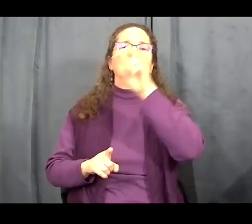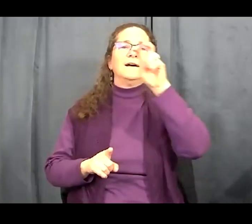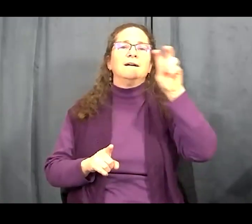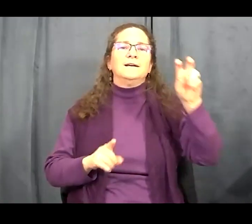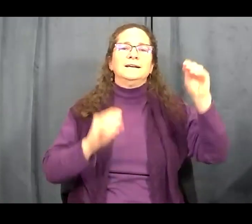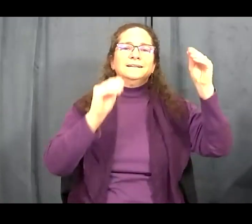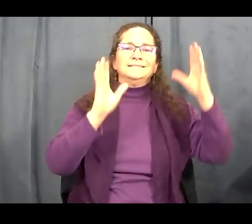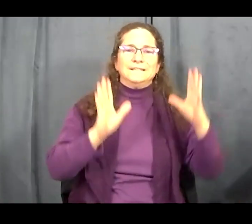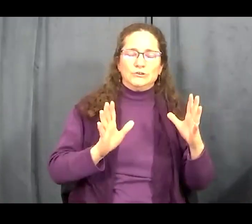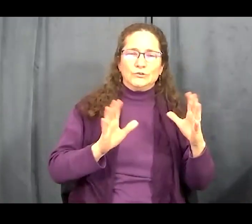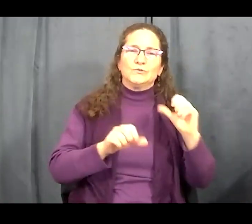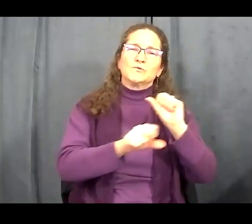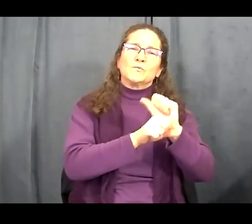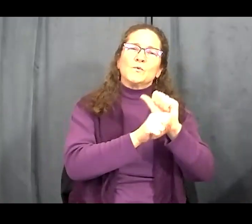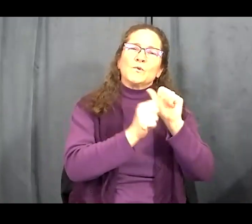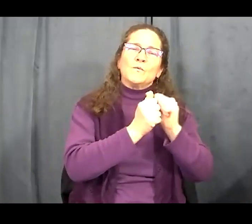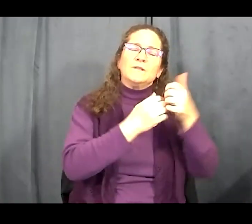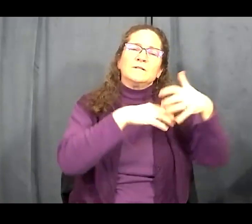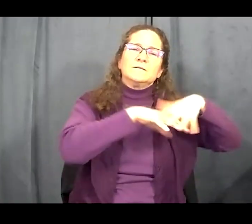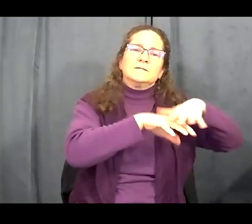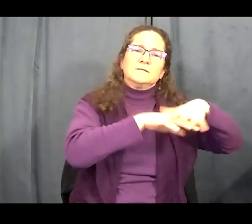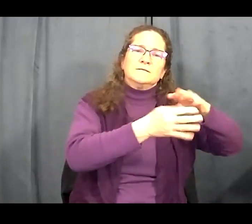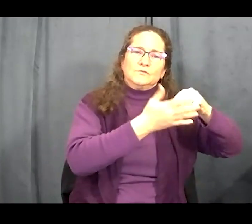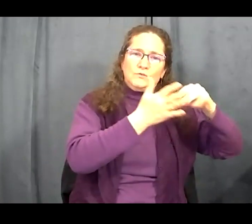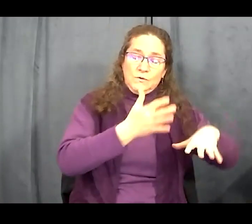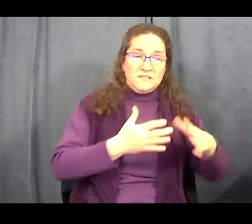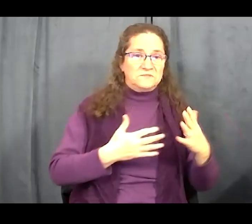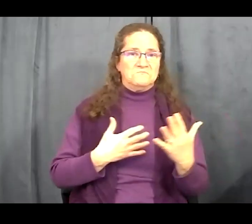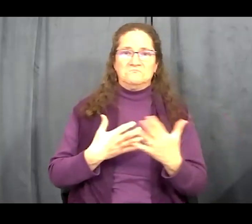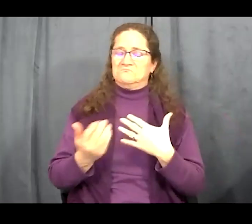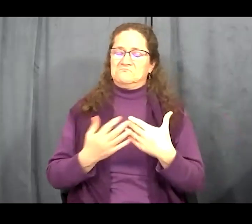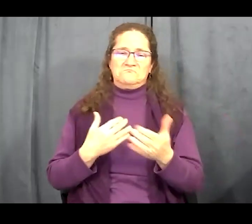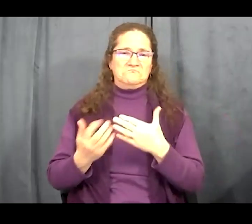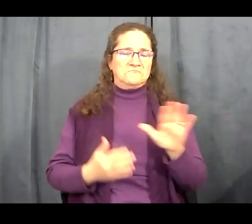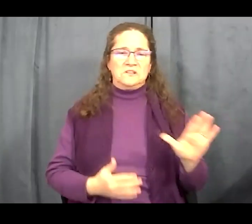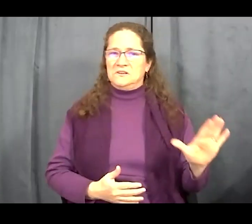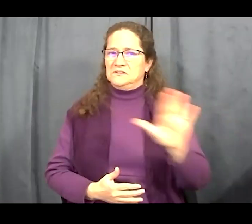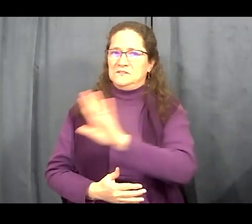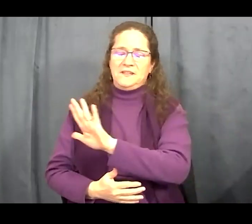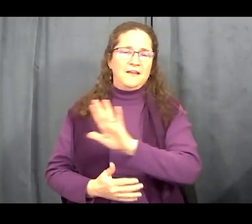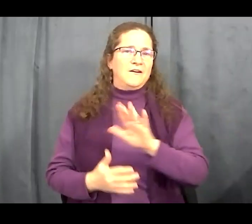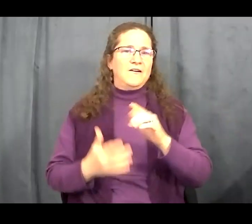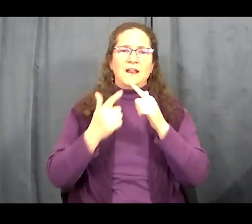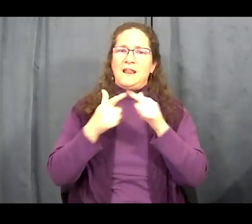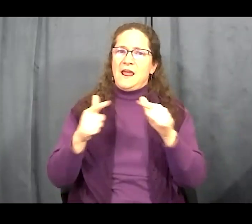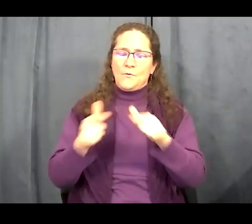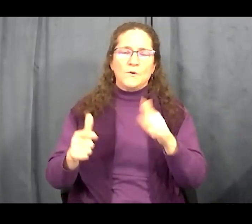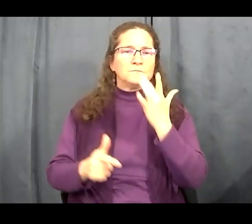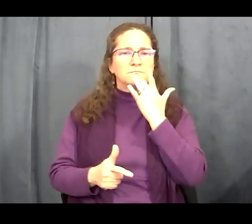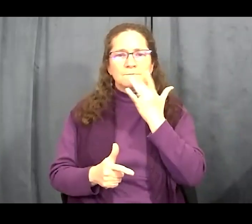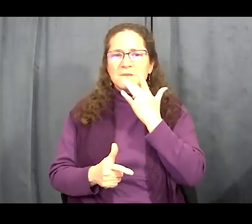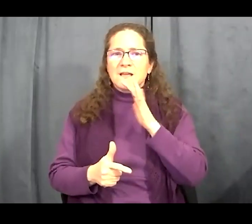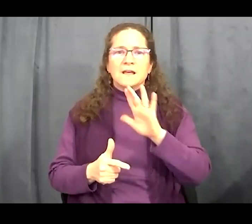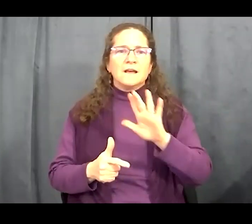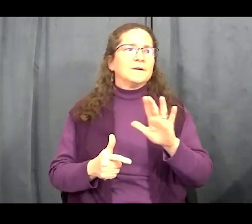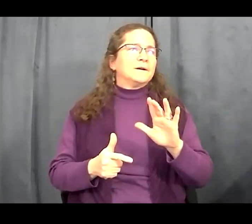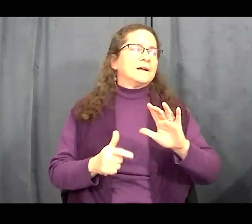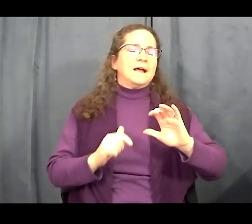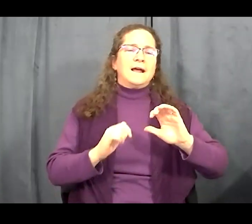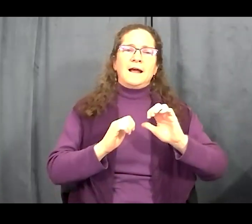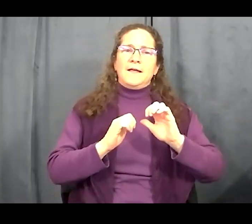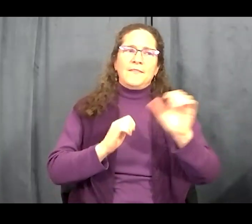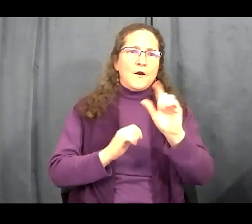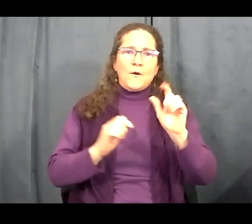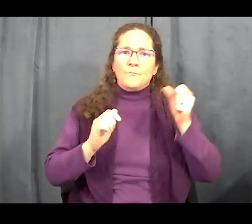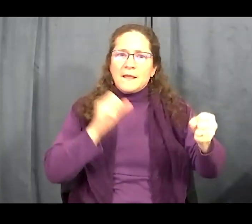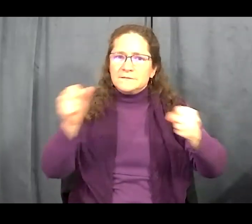that are primarily in the mainstream setting. So regardless of language modality or use or placement, this is a really invaluable tool